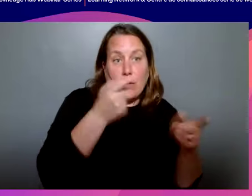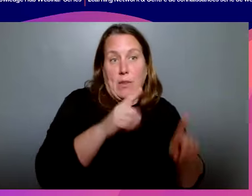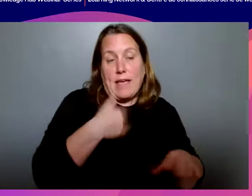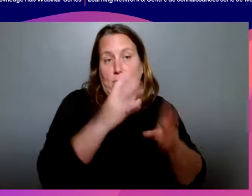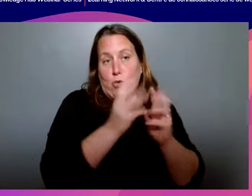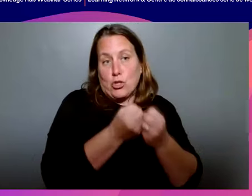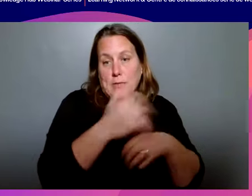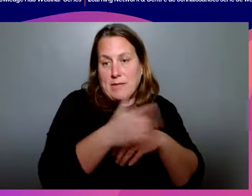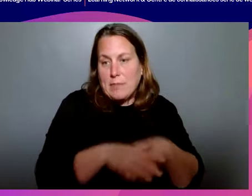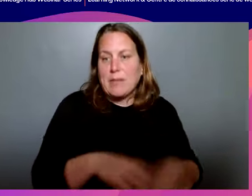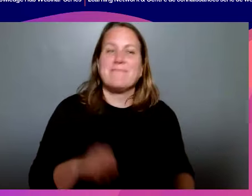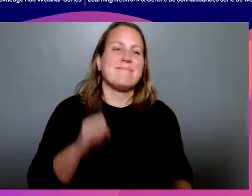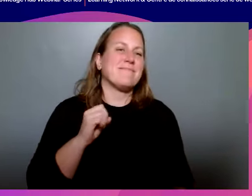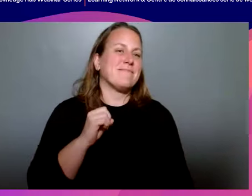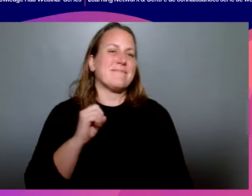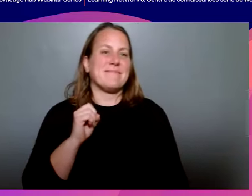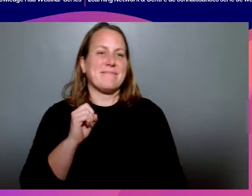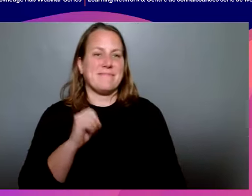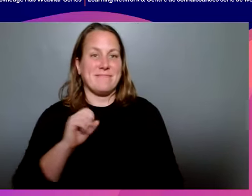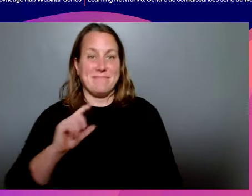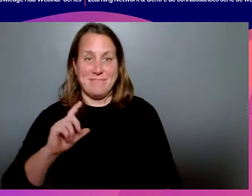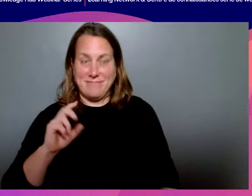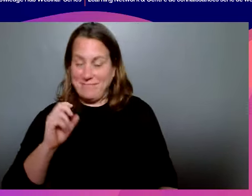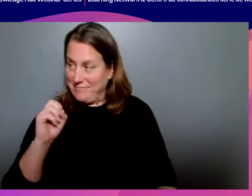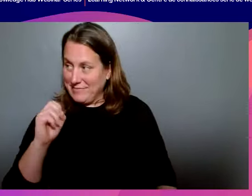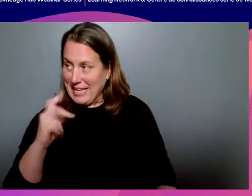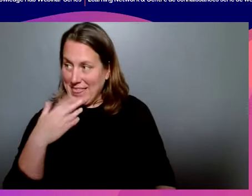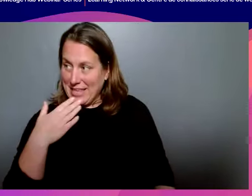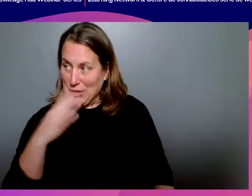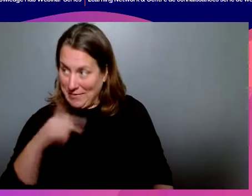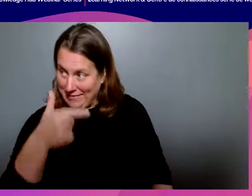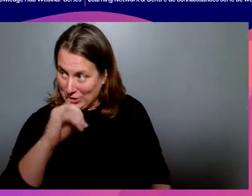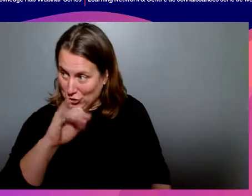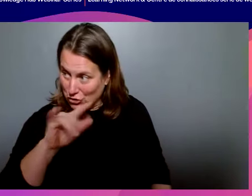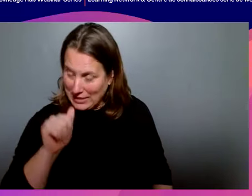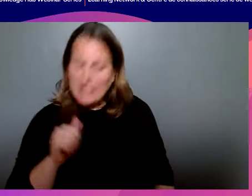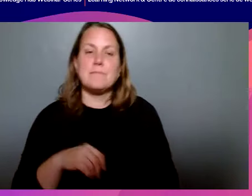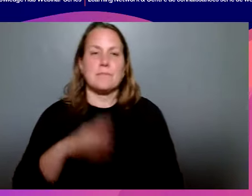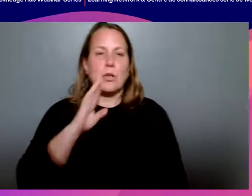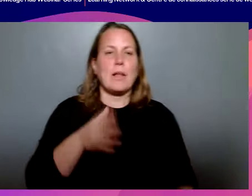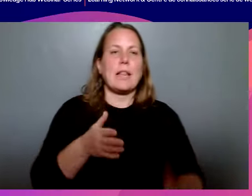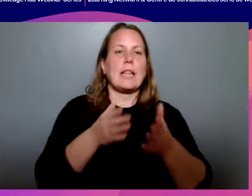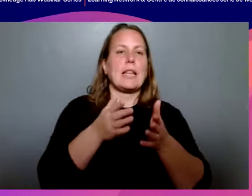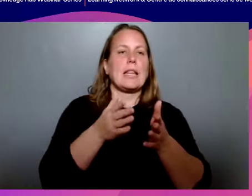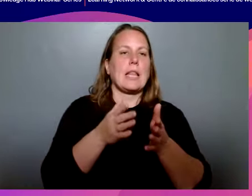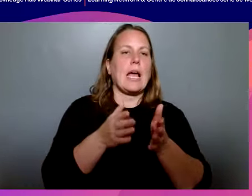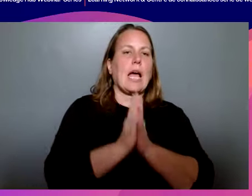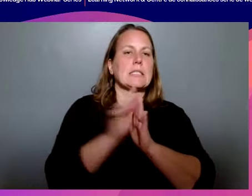Thank you, Kristen. I'll pass it to Jenna. Thanks. I'm going to ask another semi-related